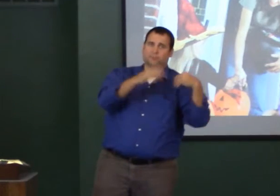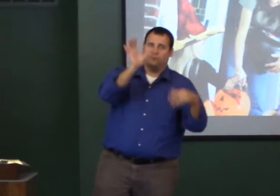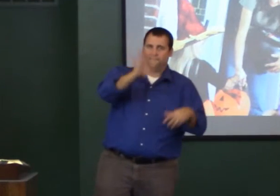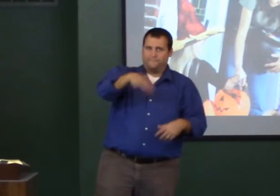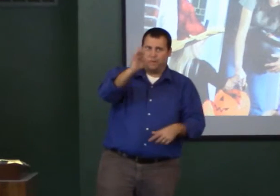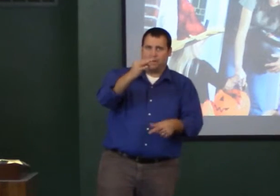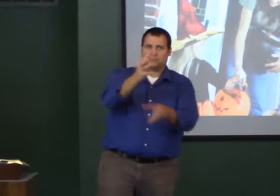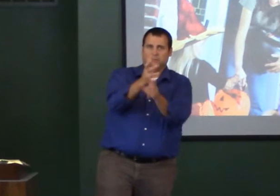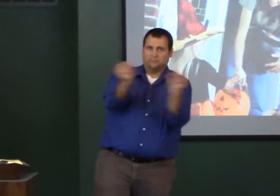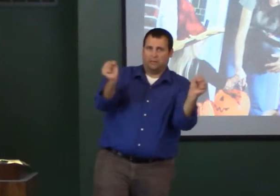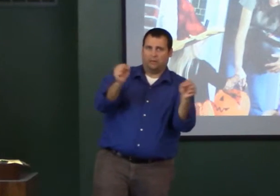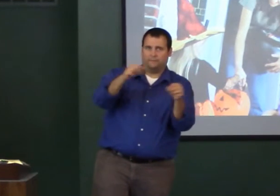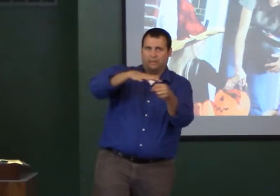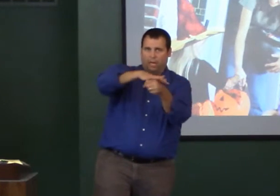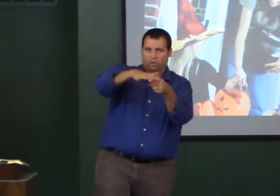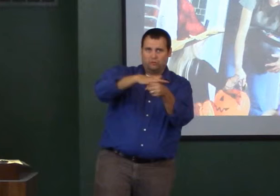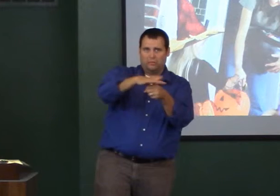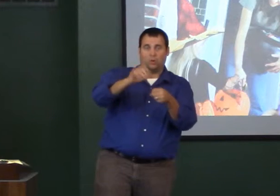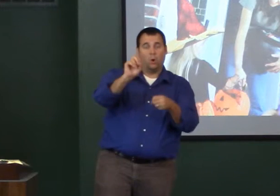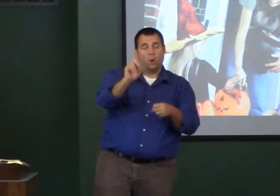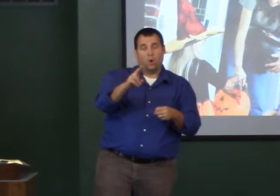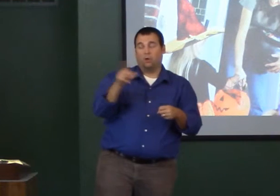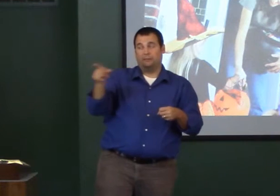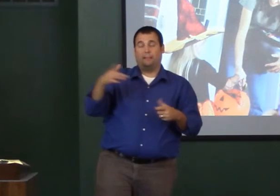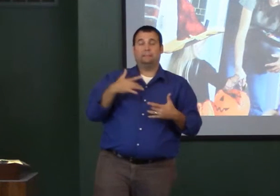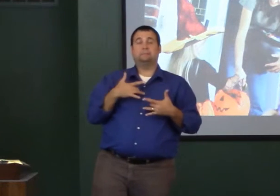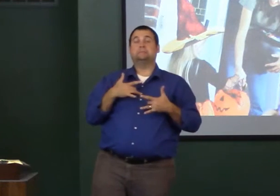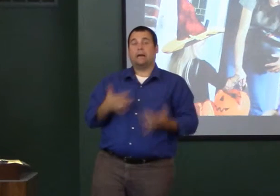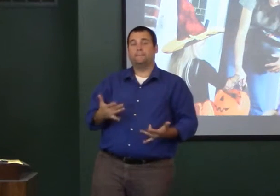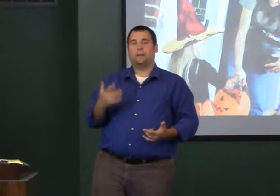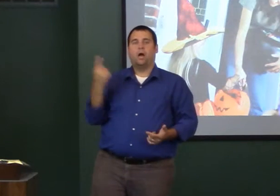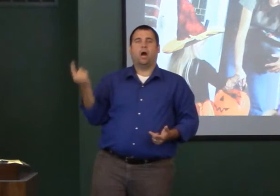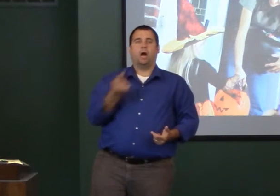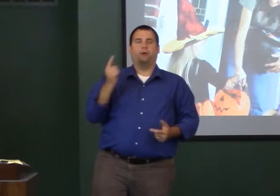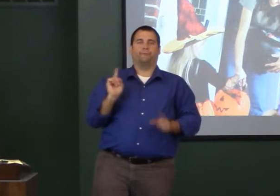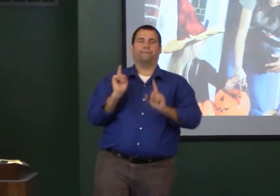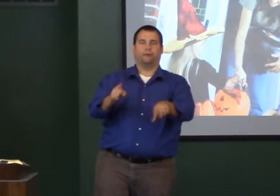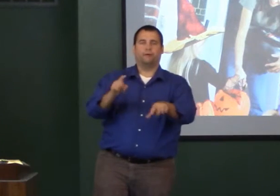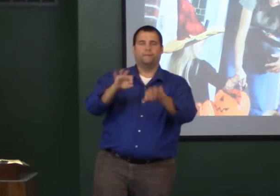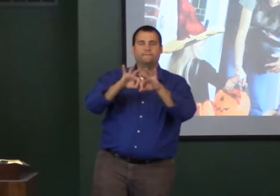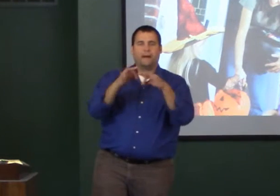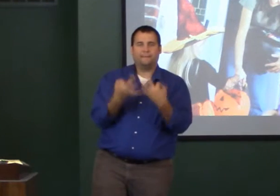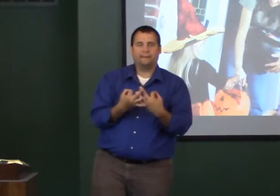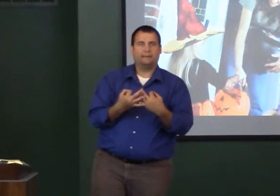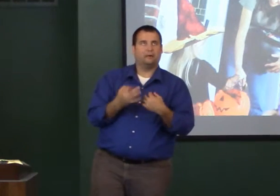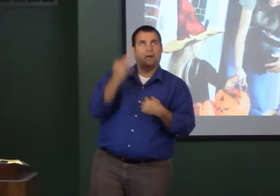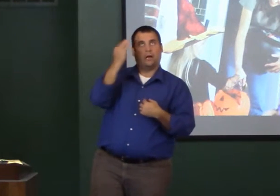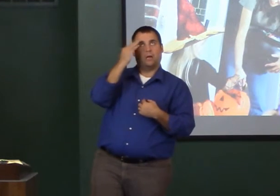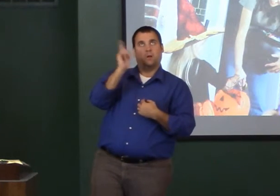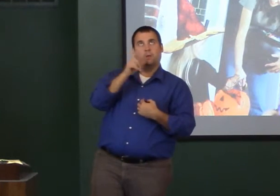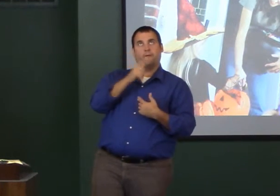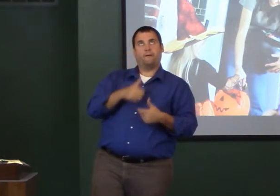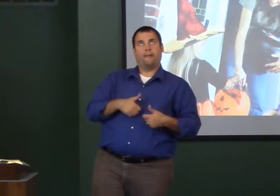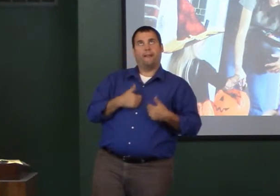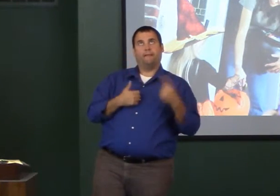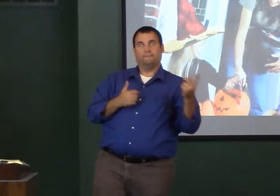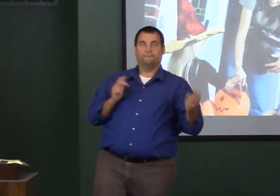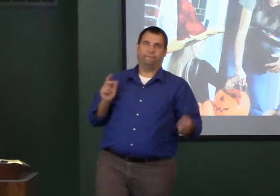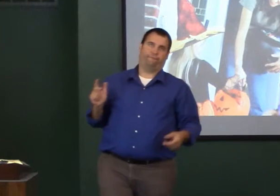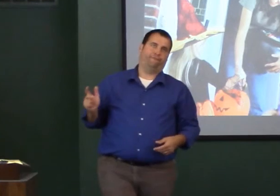So it's the parents' responsibility to say, to find a safe area, you know.